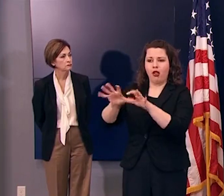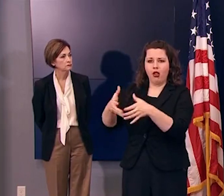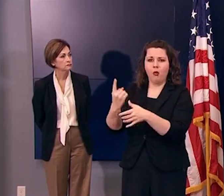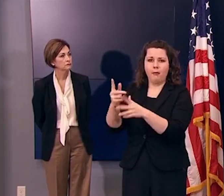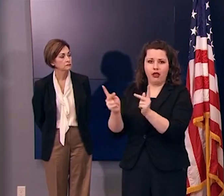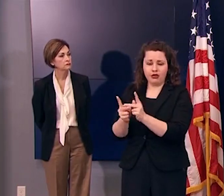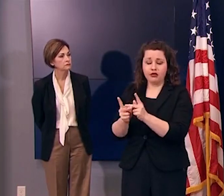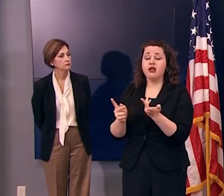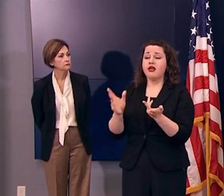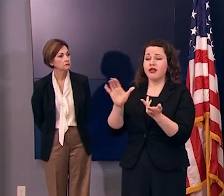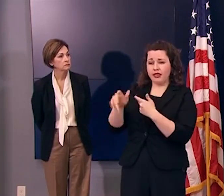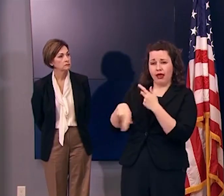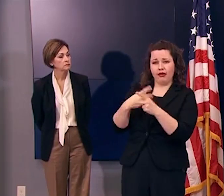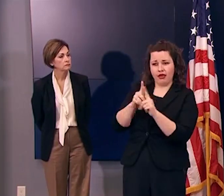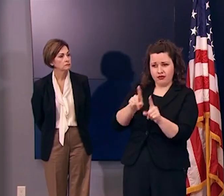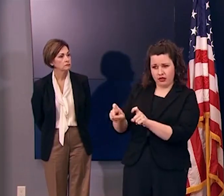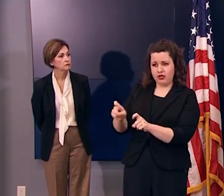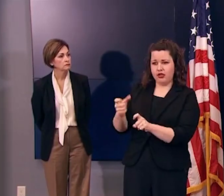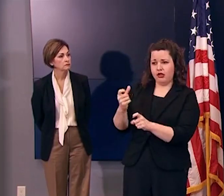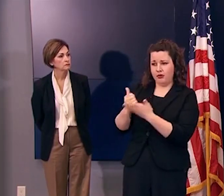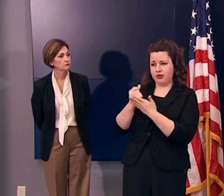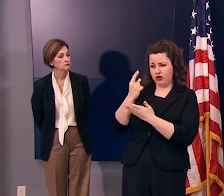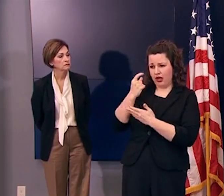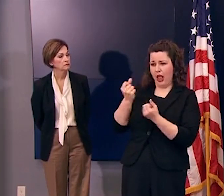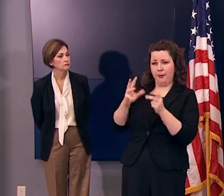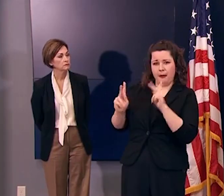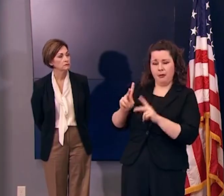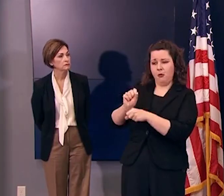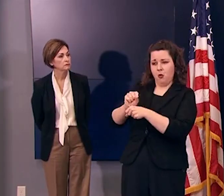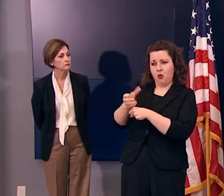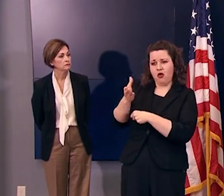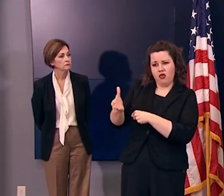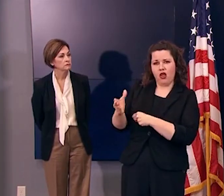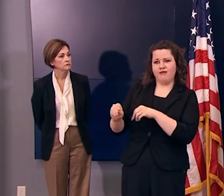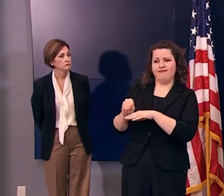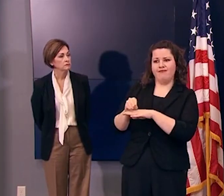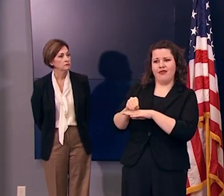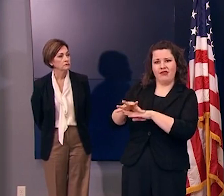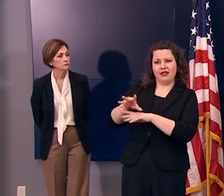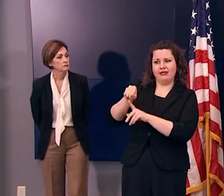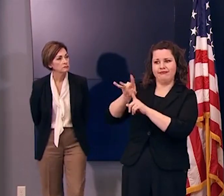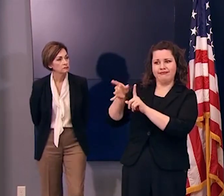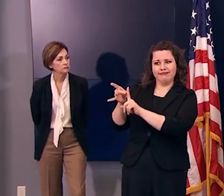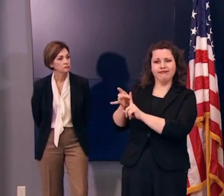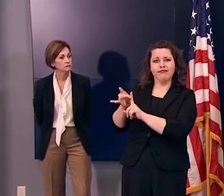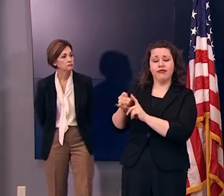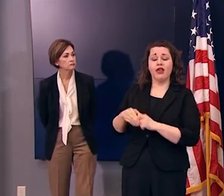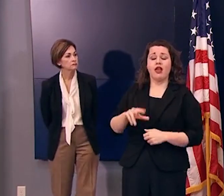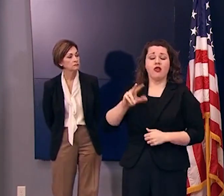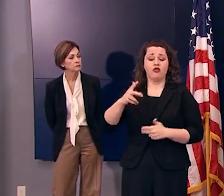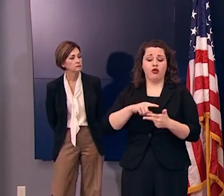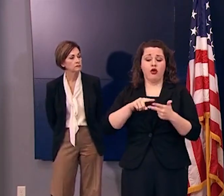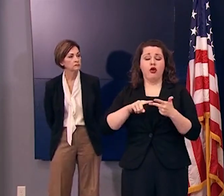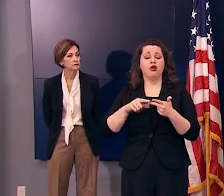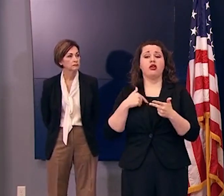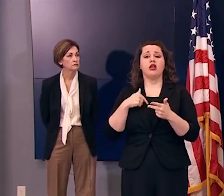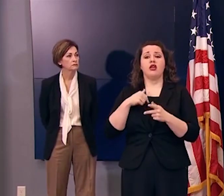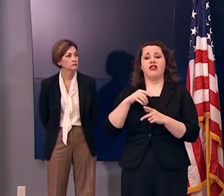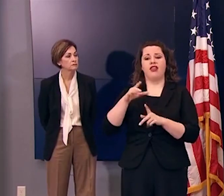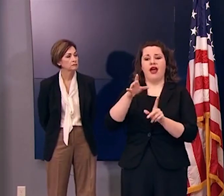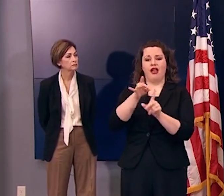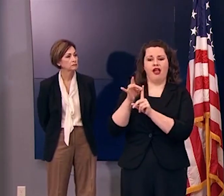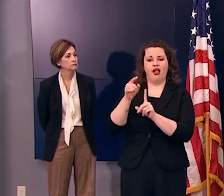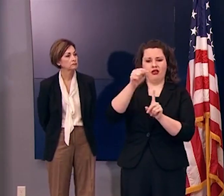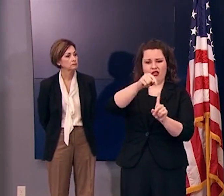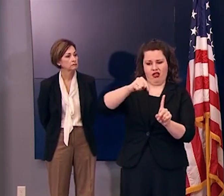us understand how much of a workforce may be affected by COVID-19. And third, we conduct contact tracing